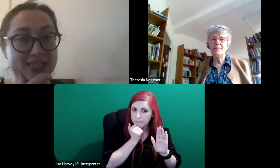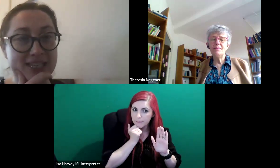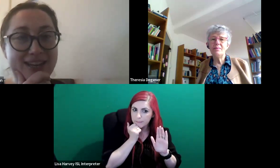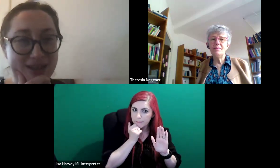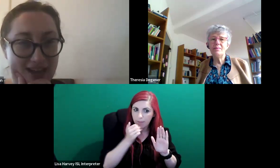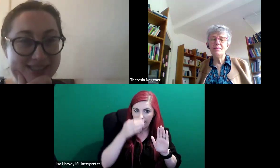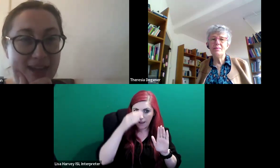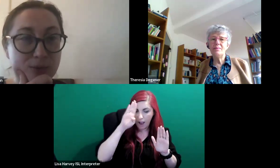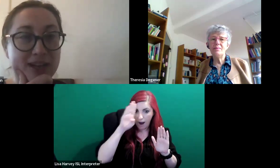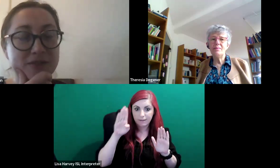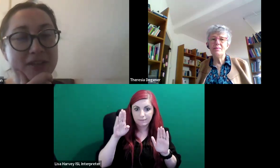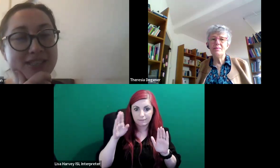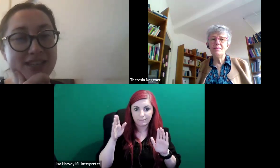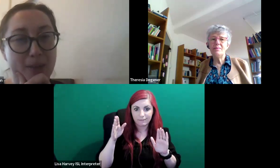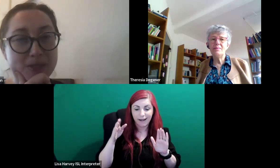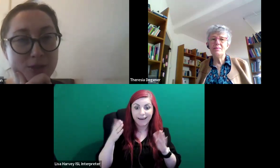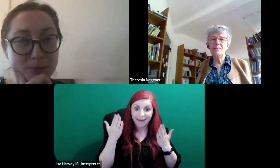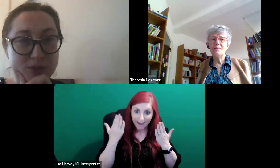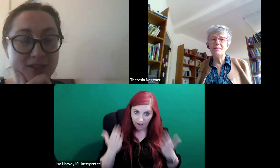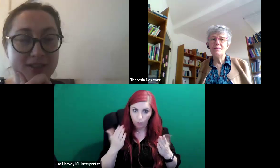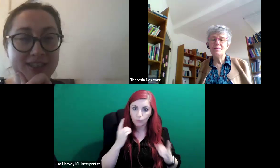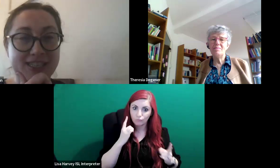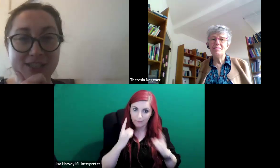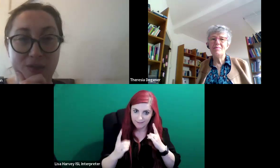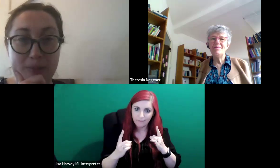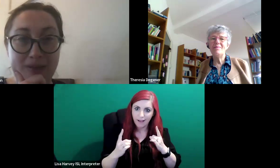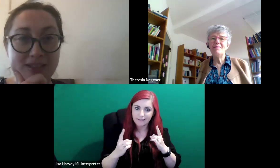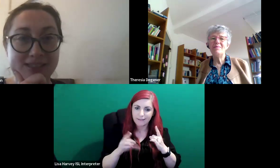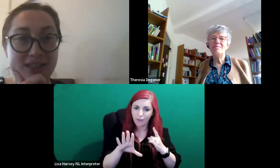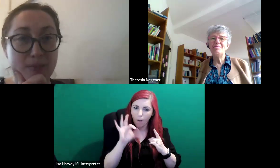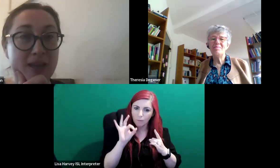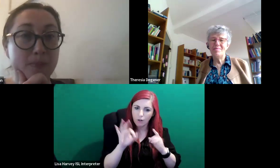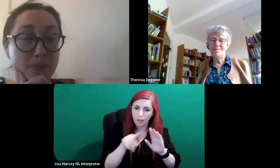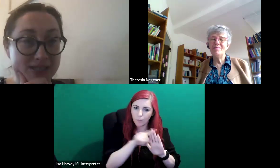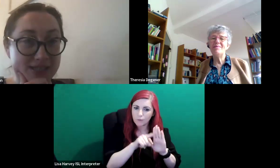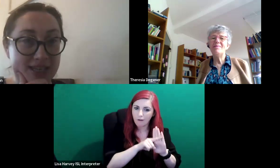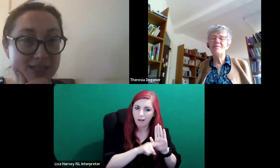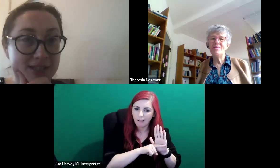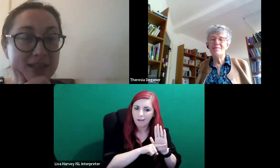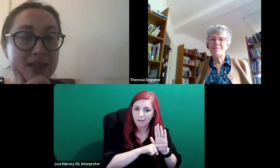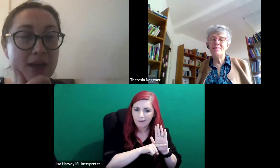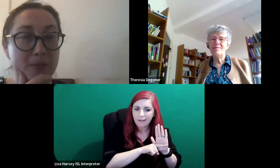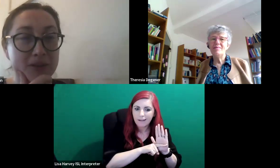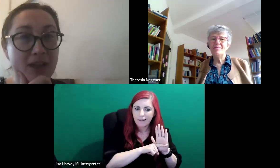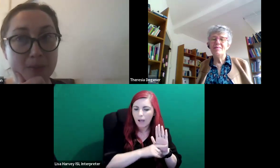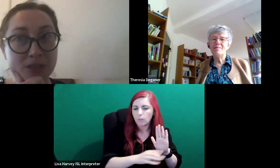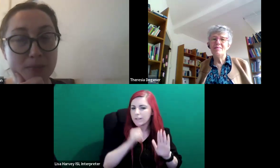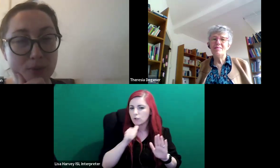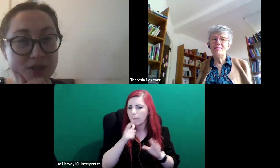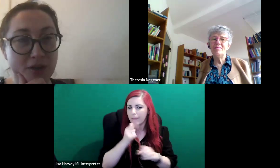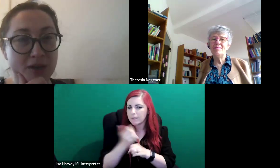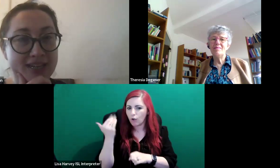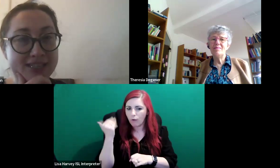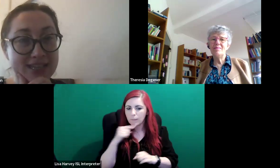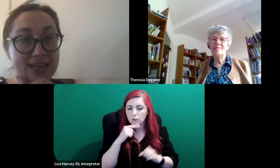has now ratified the optional protocol, and I didn't talk about this in the main presentation, but the